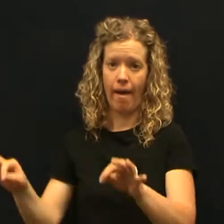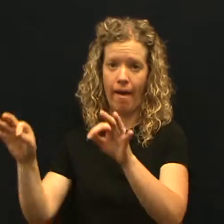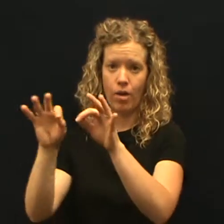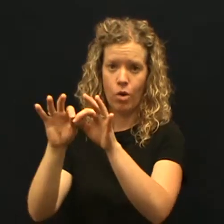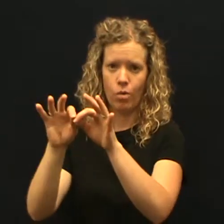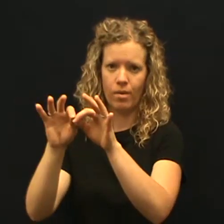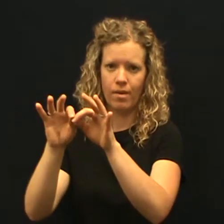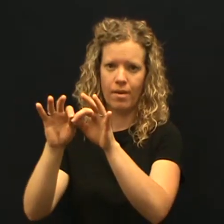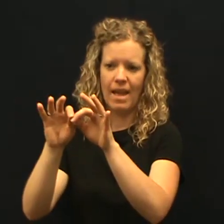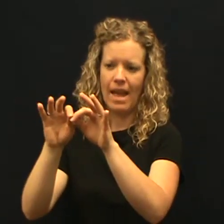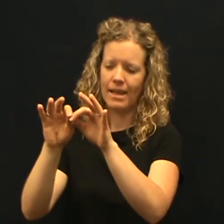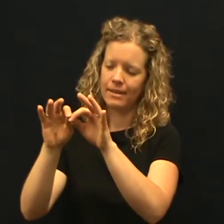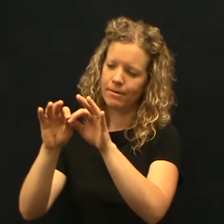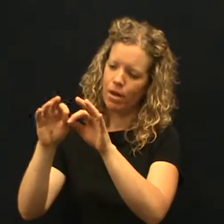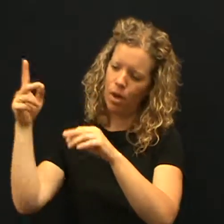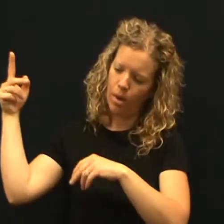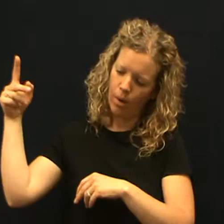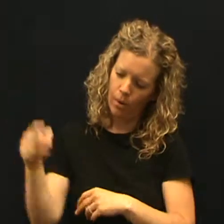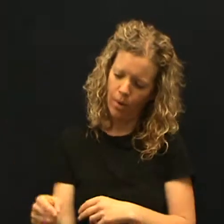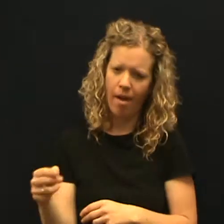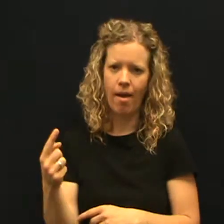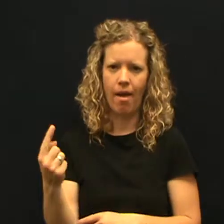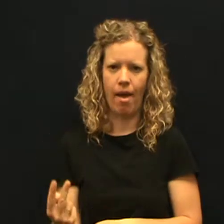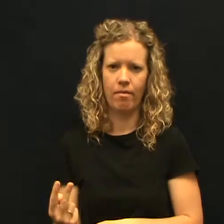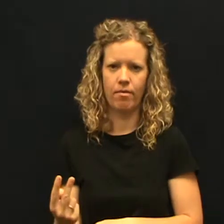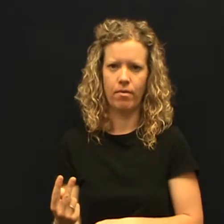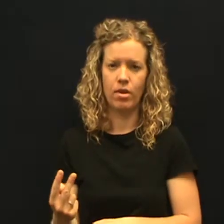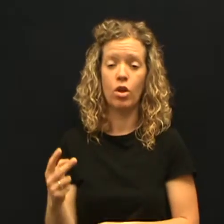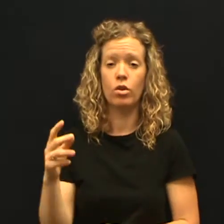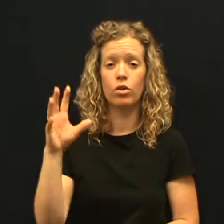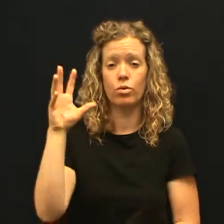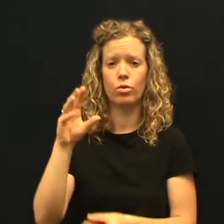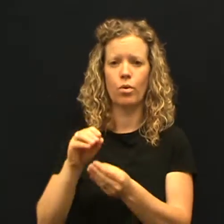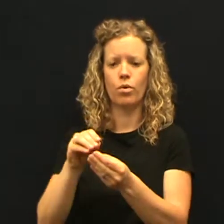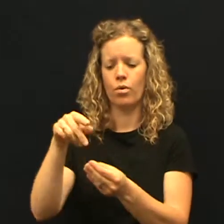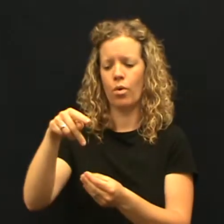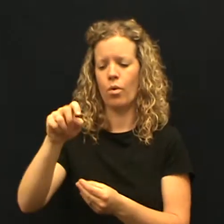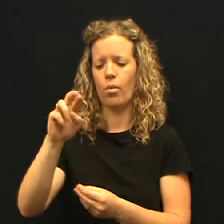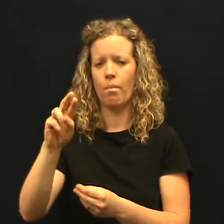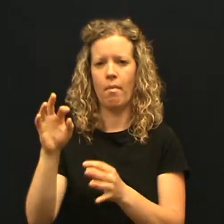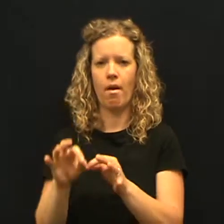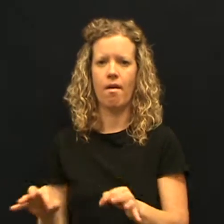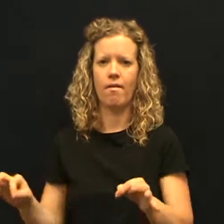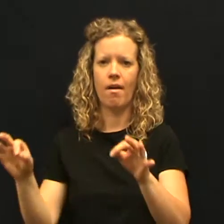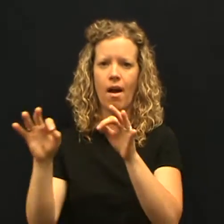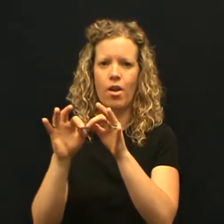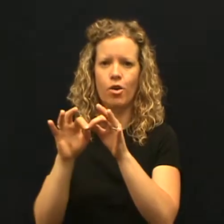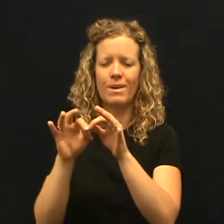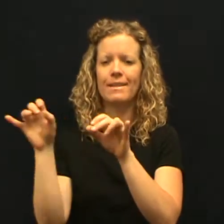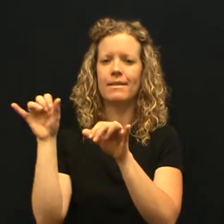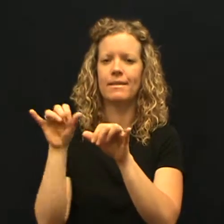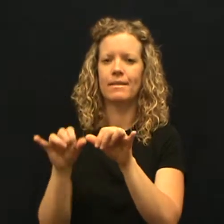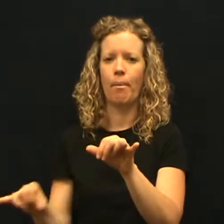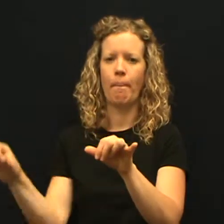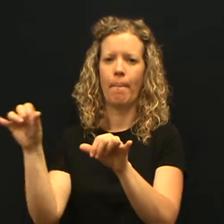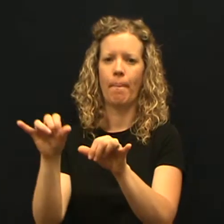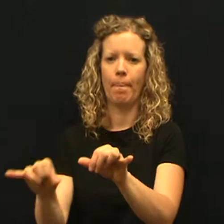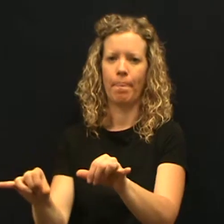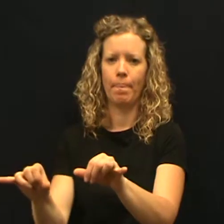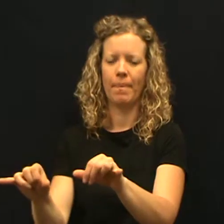value. So the total par value of that stock doesn't change. It remains the same, as does the additional paid-in capital.